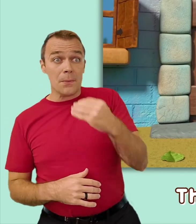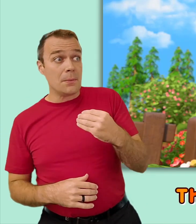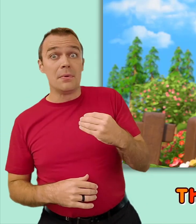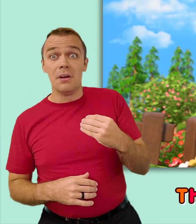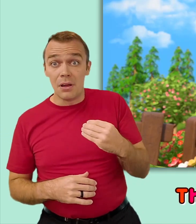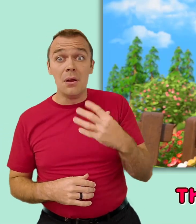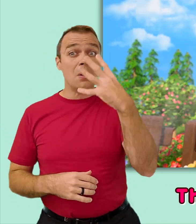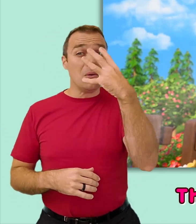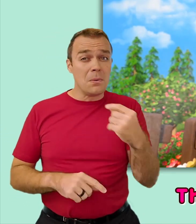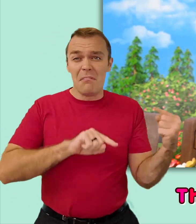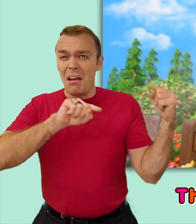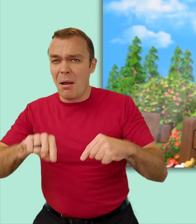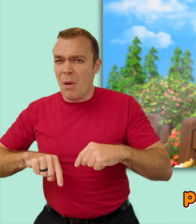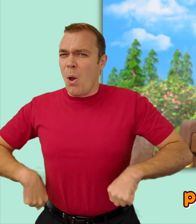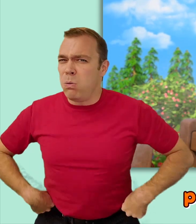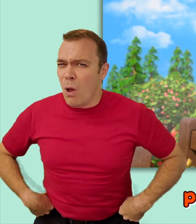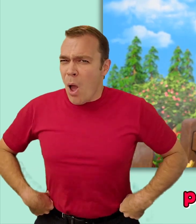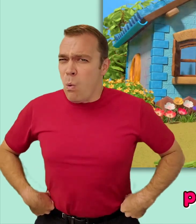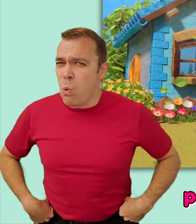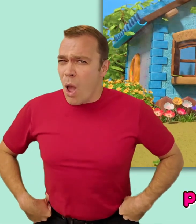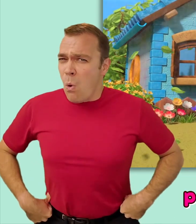no! The wolf came and huffed and